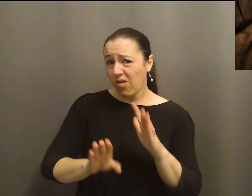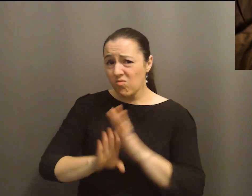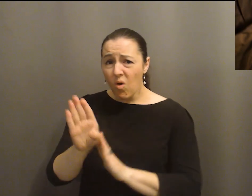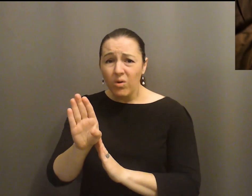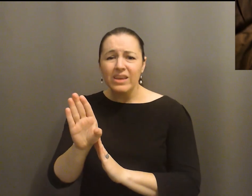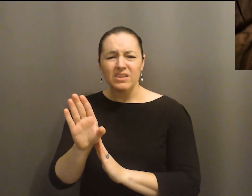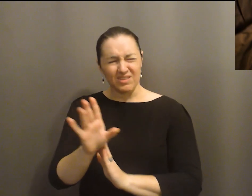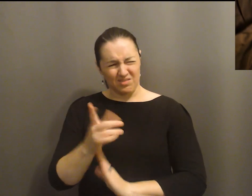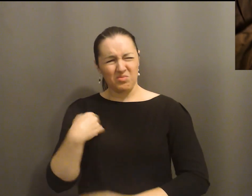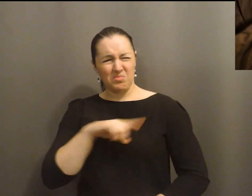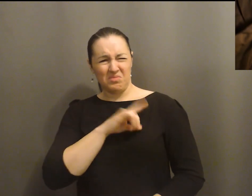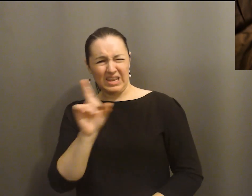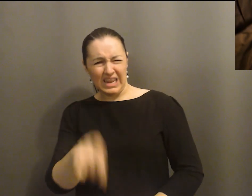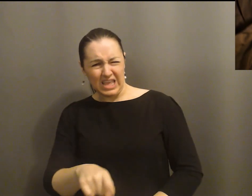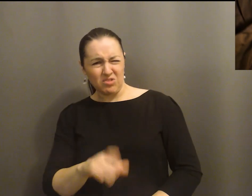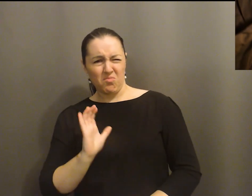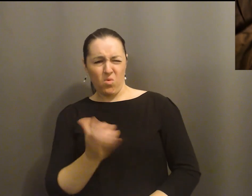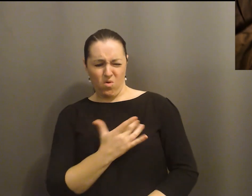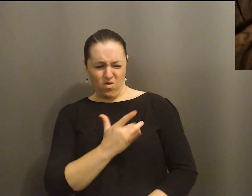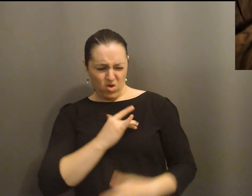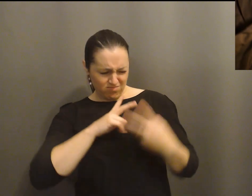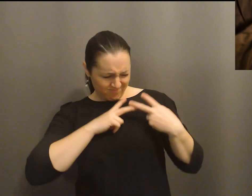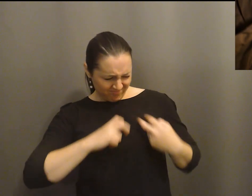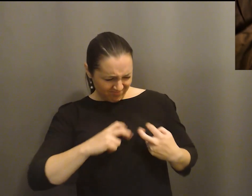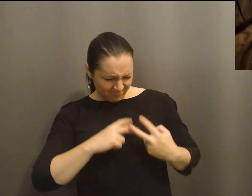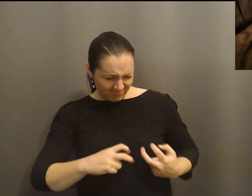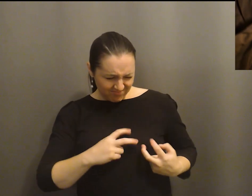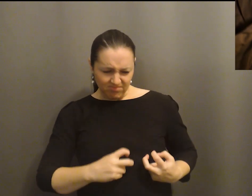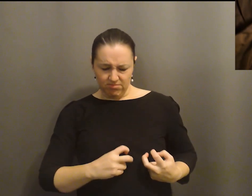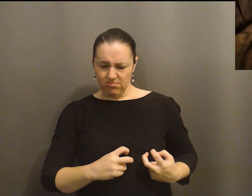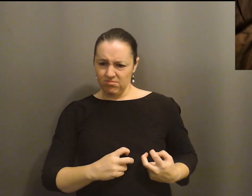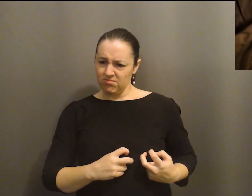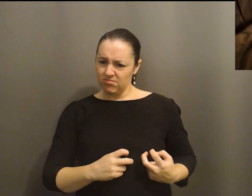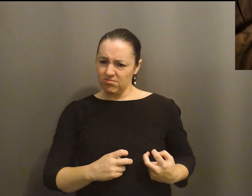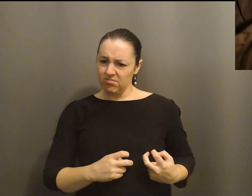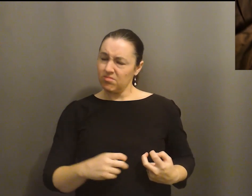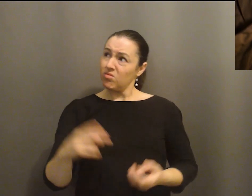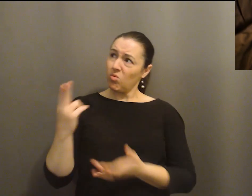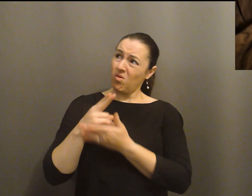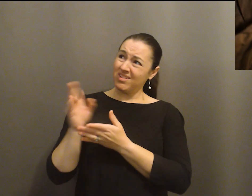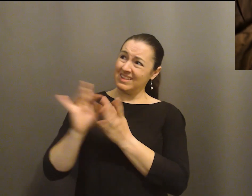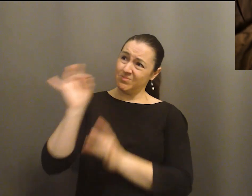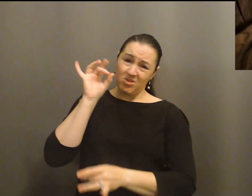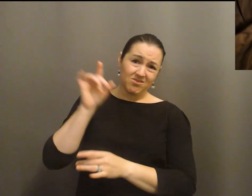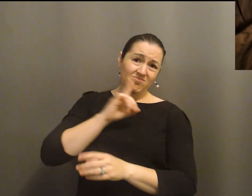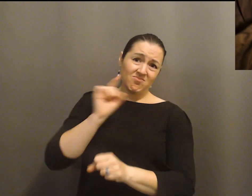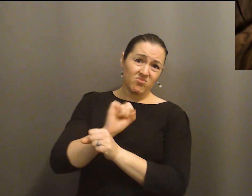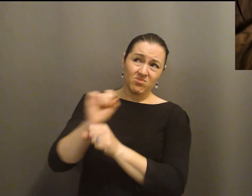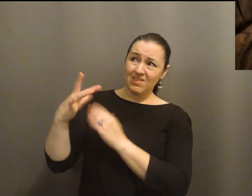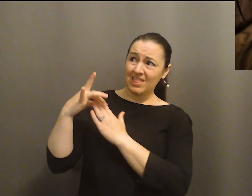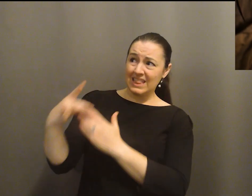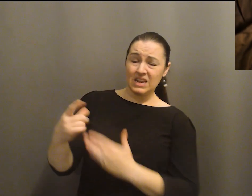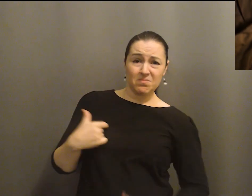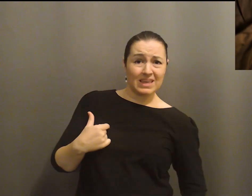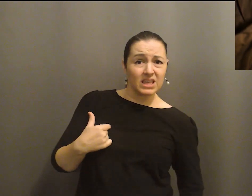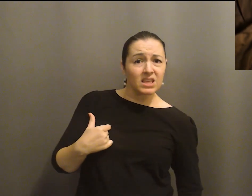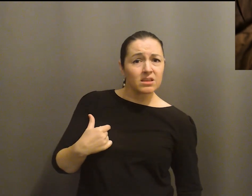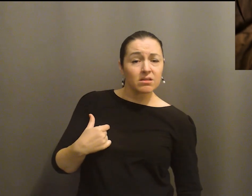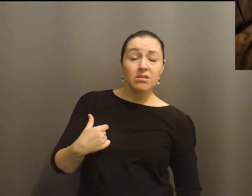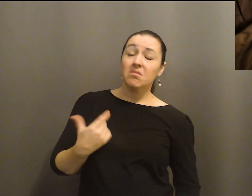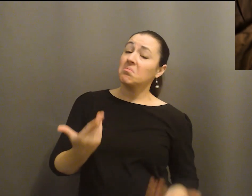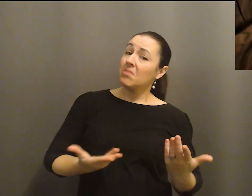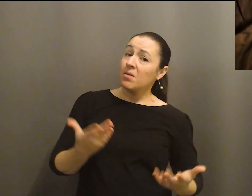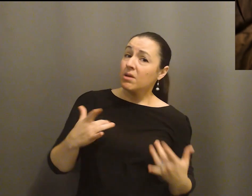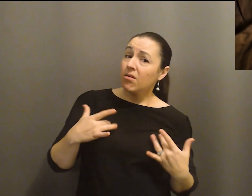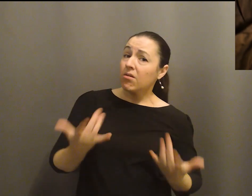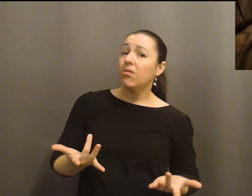We need to examine Our heart And ask Am I truly being Led by the spirit Because maybe Here's the